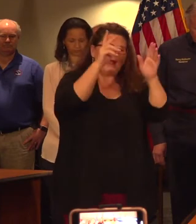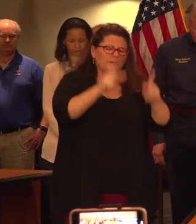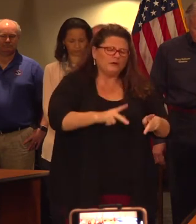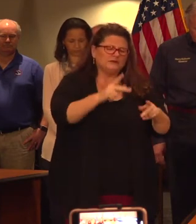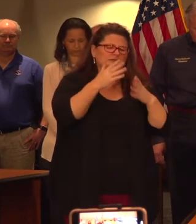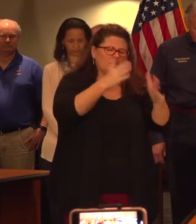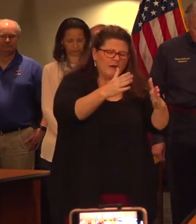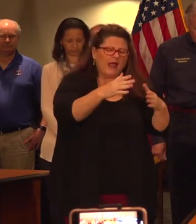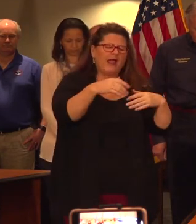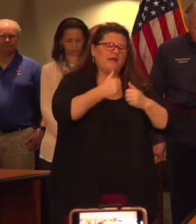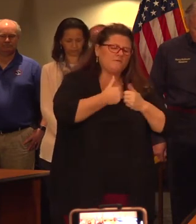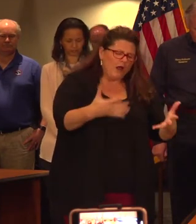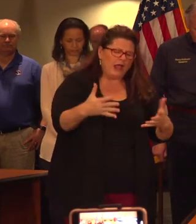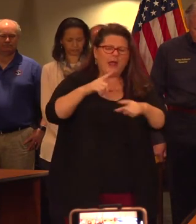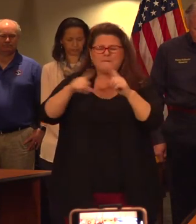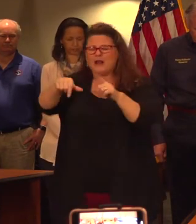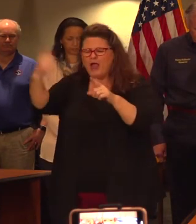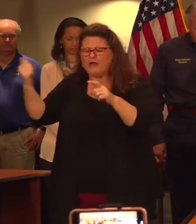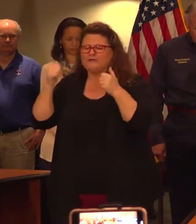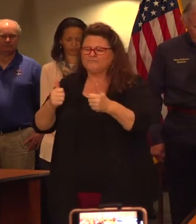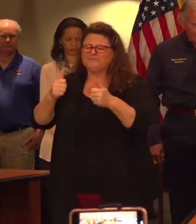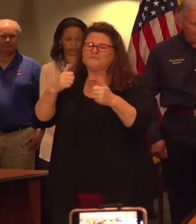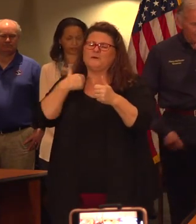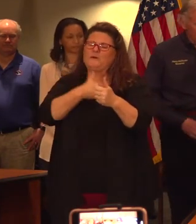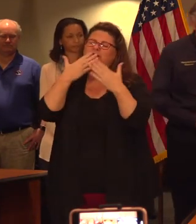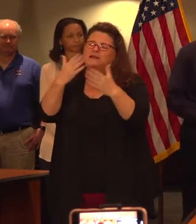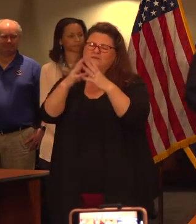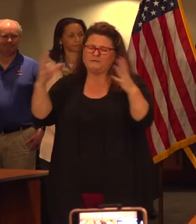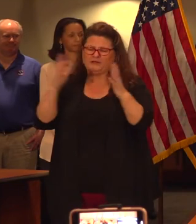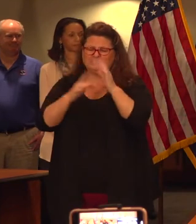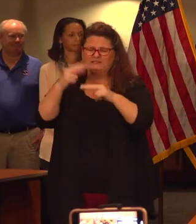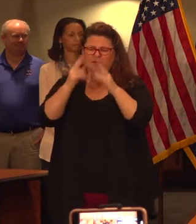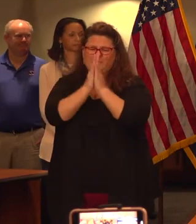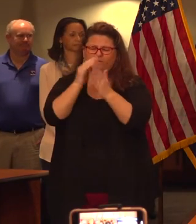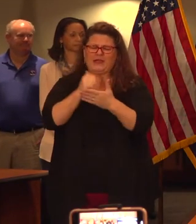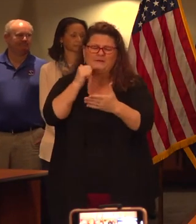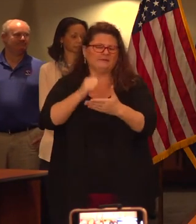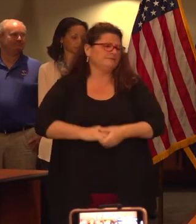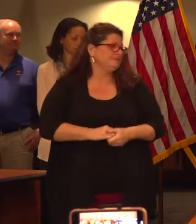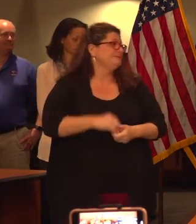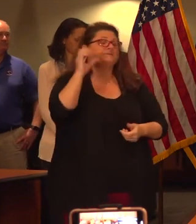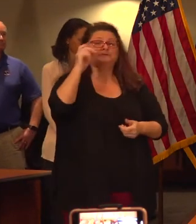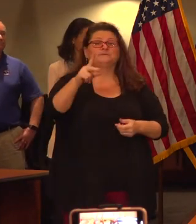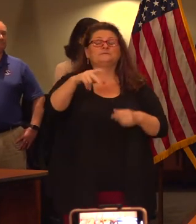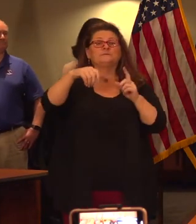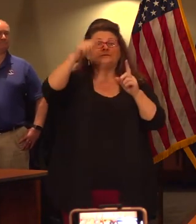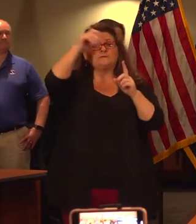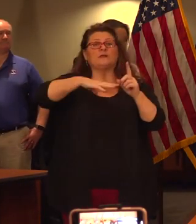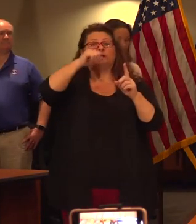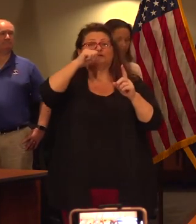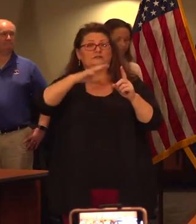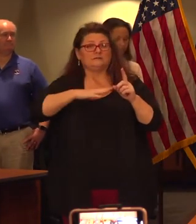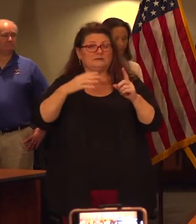lives. Thank you for what you're going to do. In your name we pray. Amen. Thank you. Ladies and gentlemen, again, the purpose